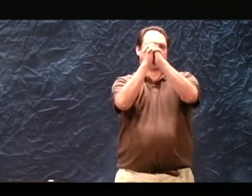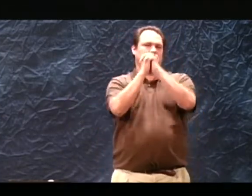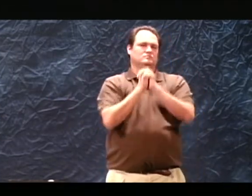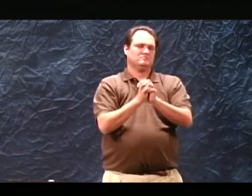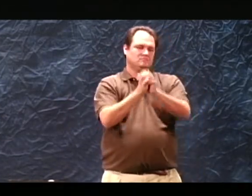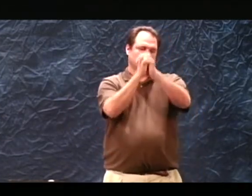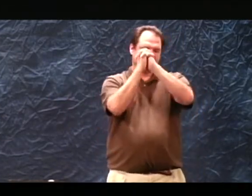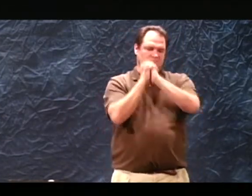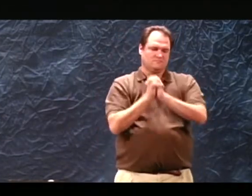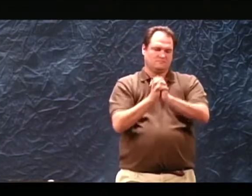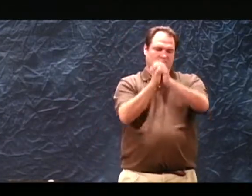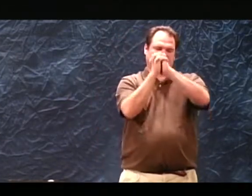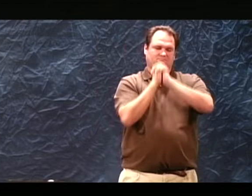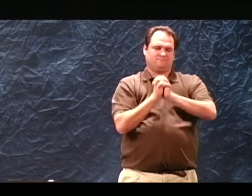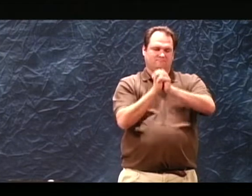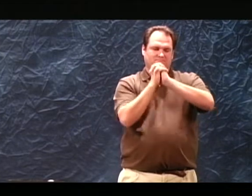to serve him in worship